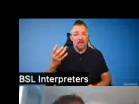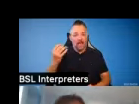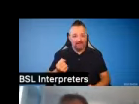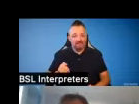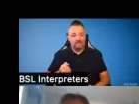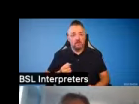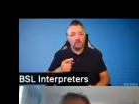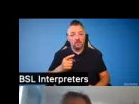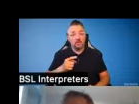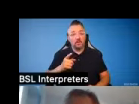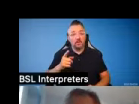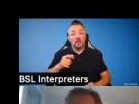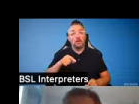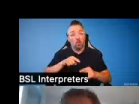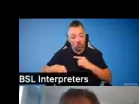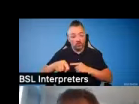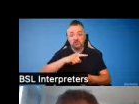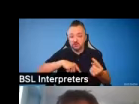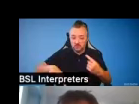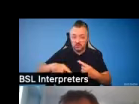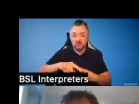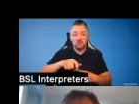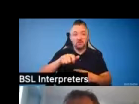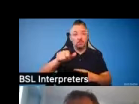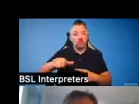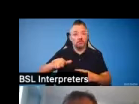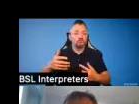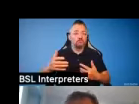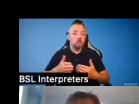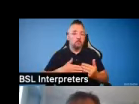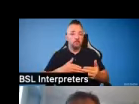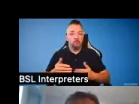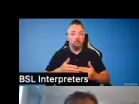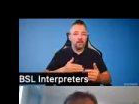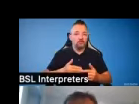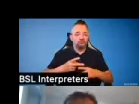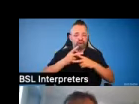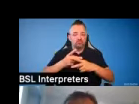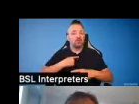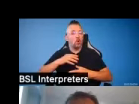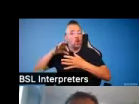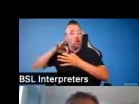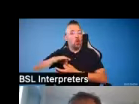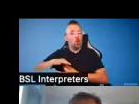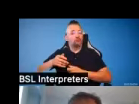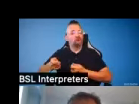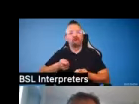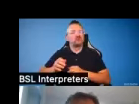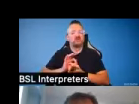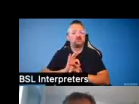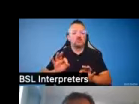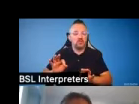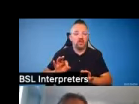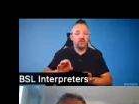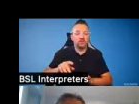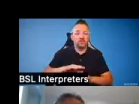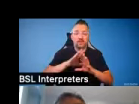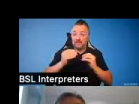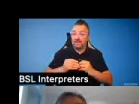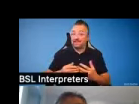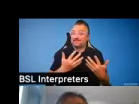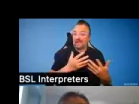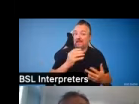everybody manages to manage their monkeypox at home without any specific treatment, although about 10% of people are